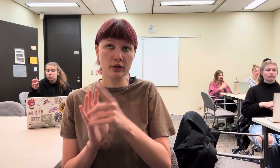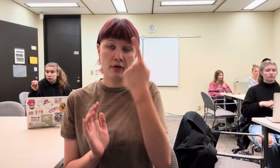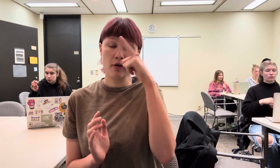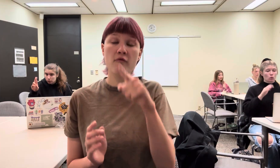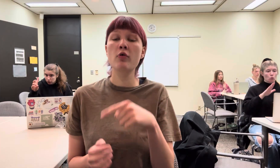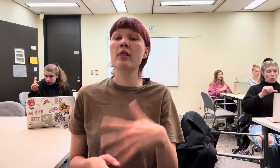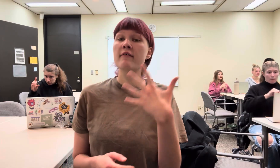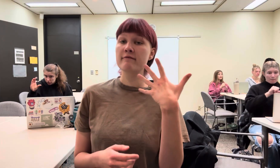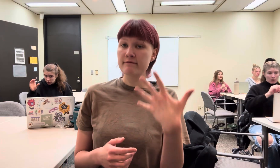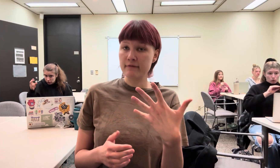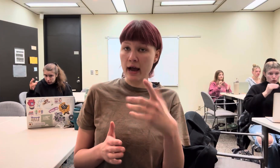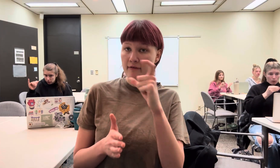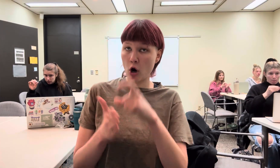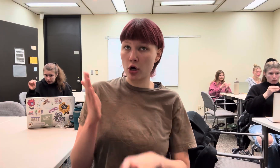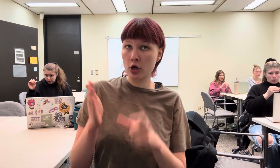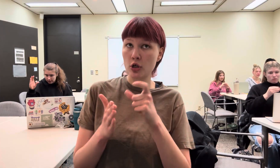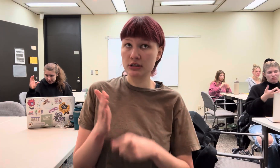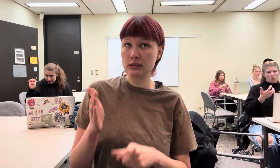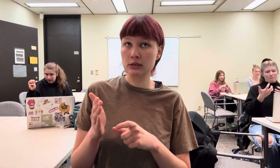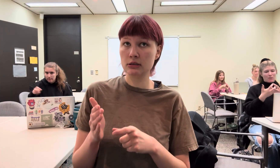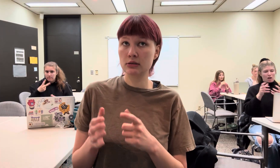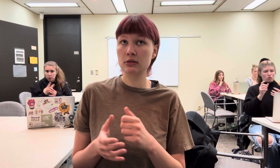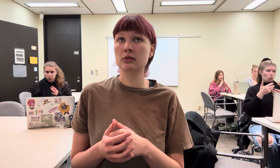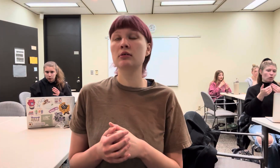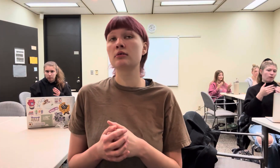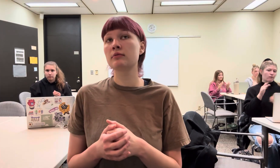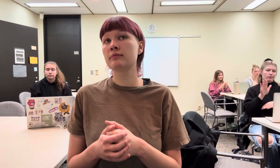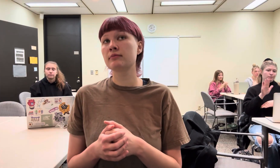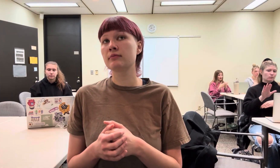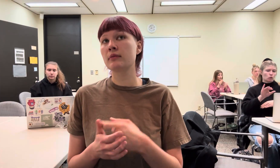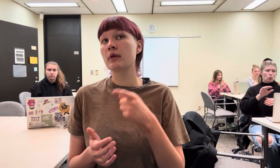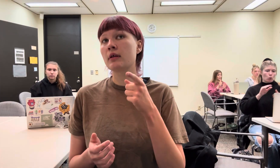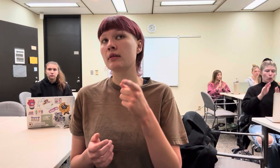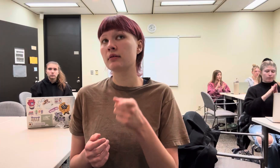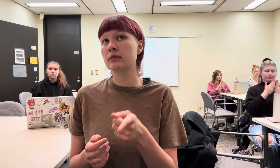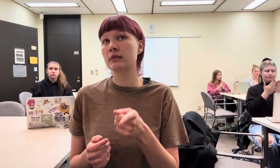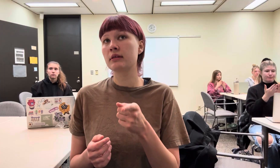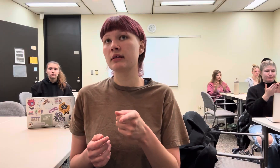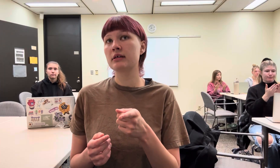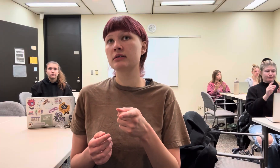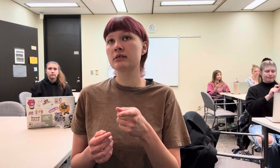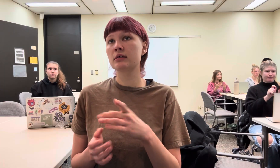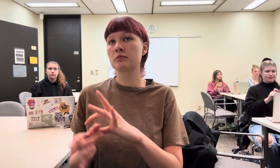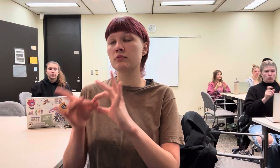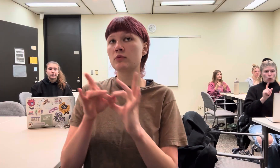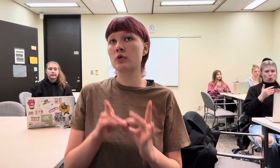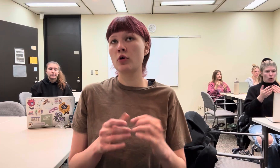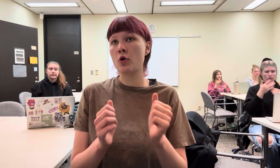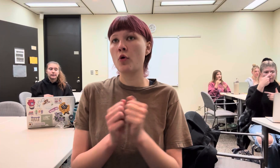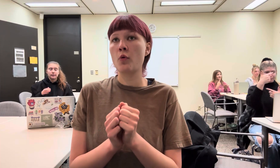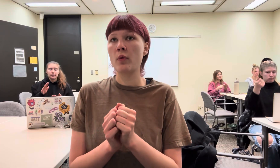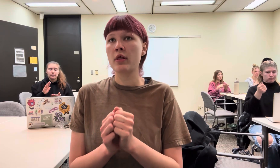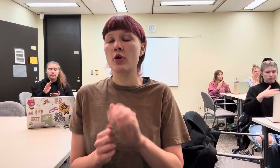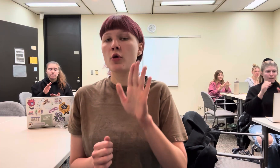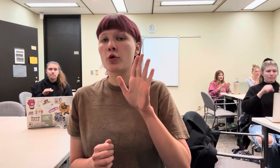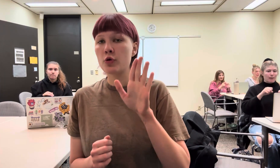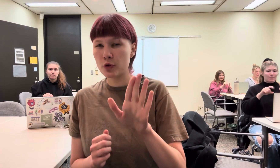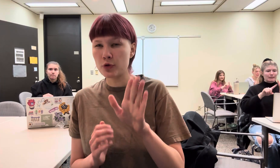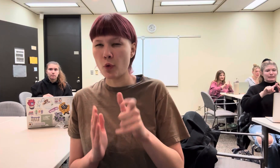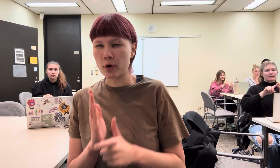are now in your notebook for this entry. So they may be different from everybody else in your group, all right? Okay,